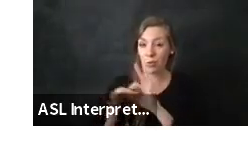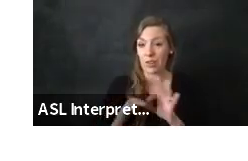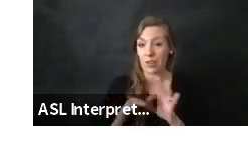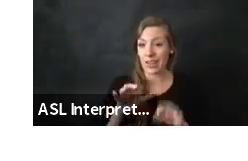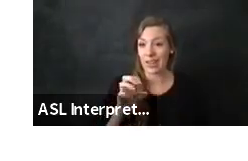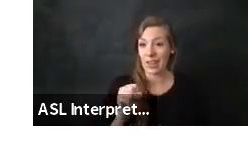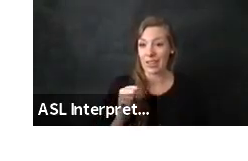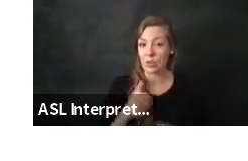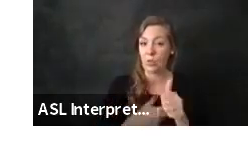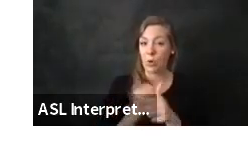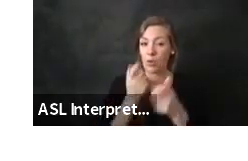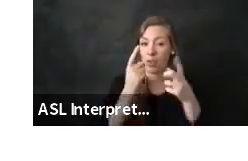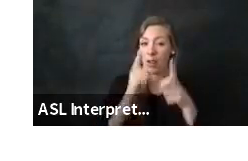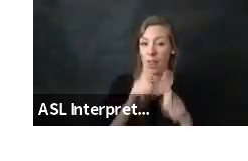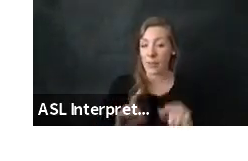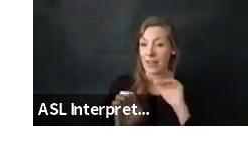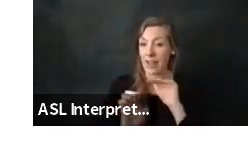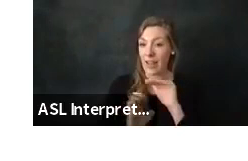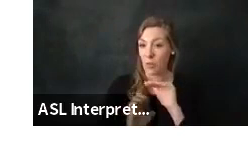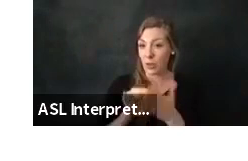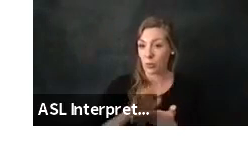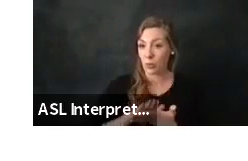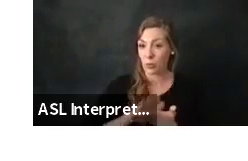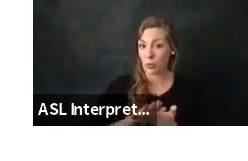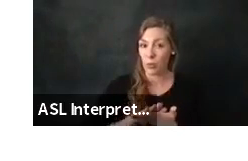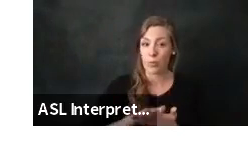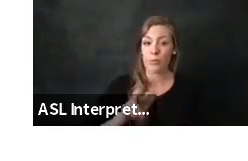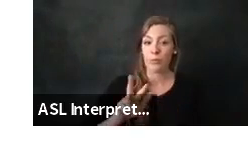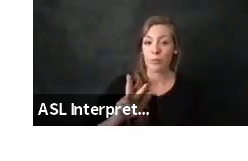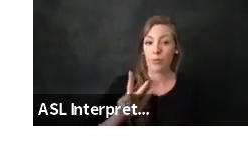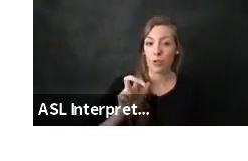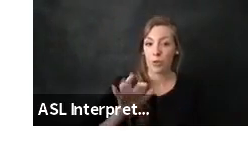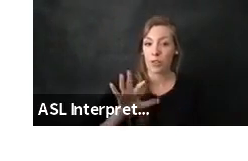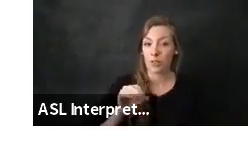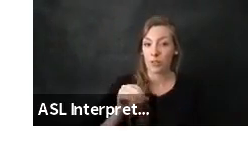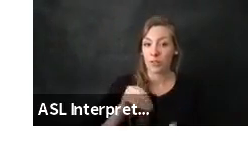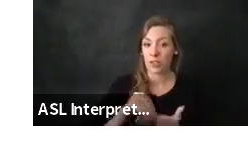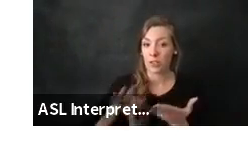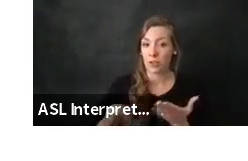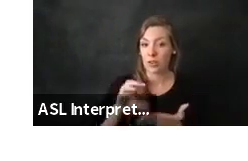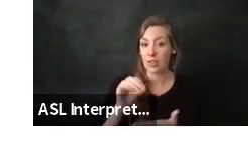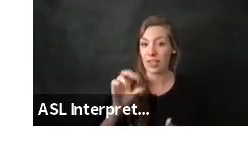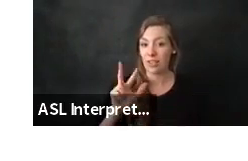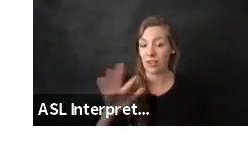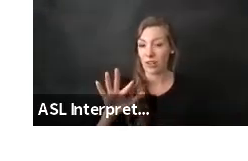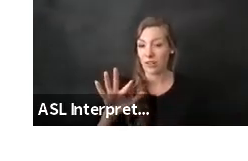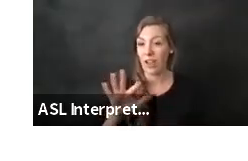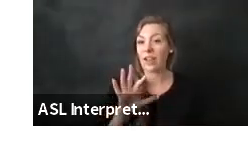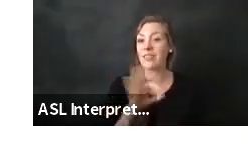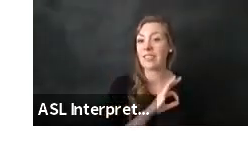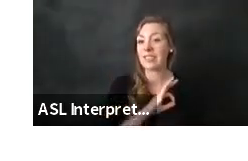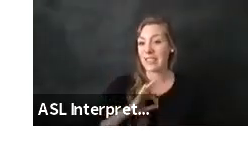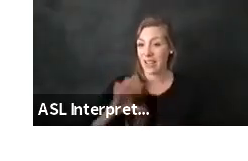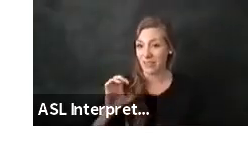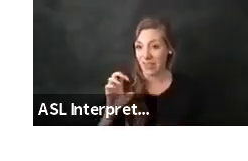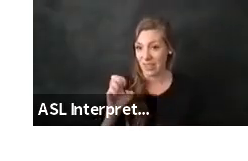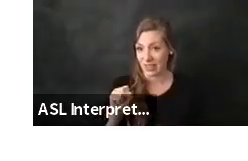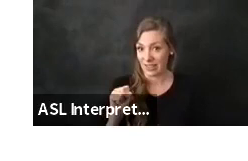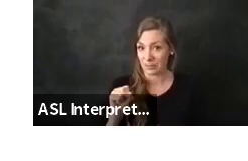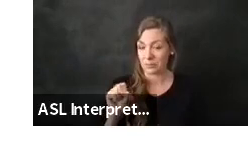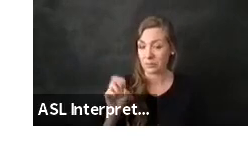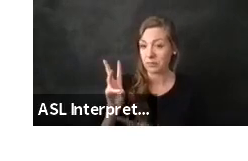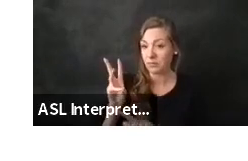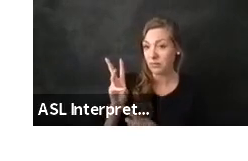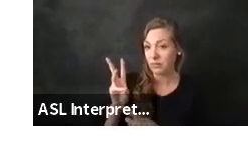of those occurring in elementary schools, with 350 student cases and 35 staff cases. 60 of